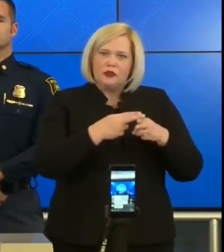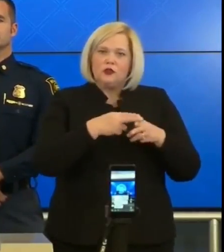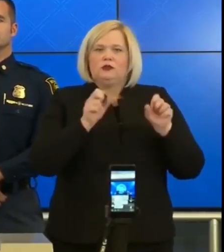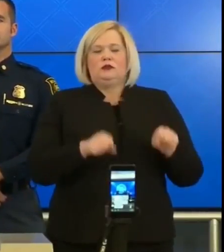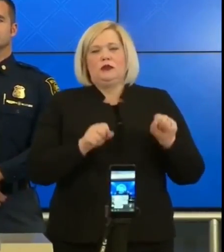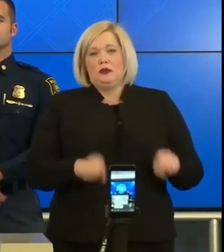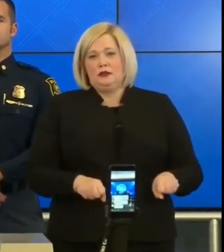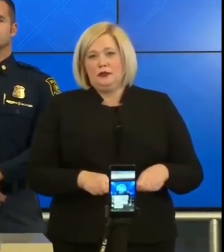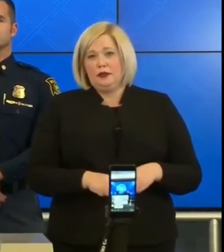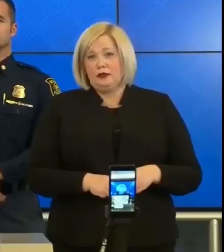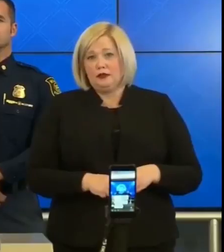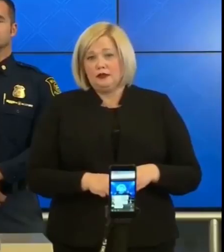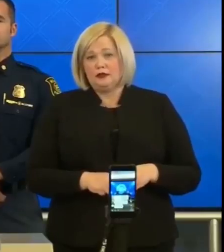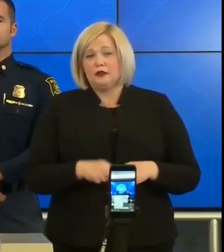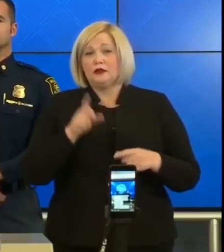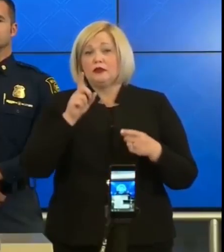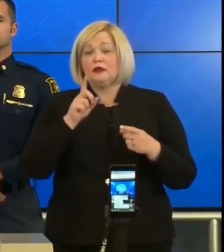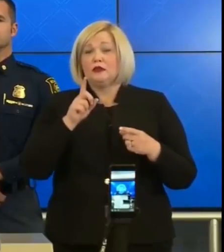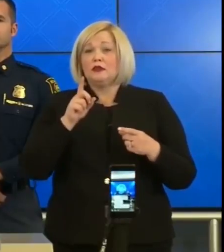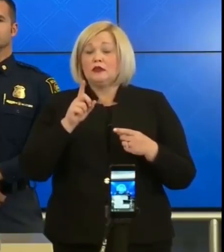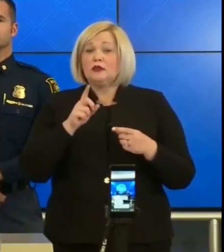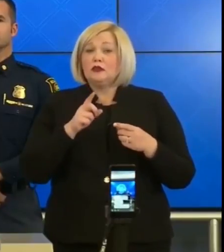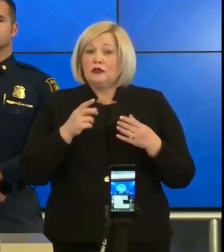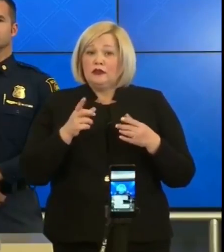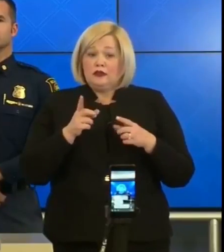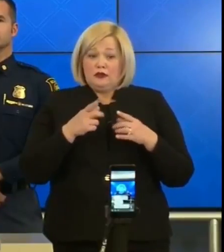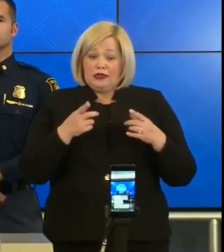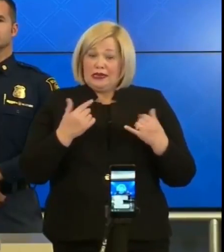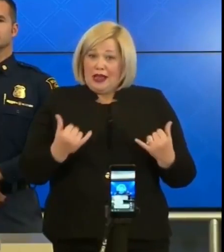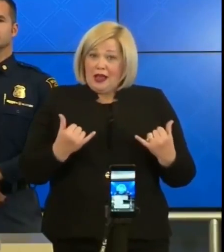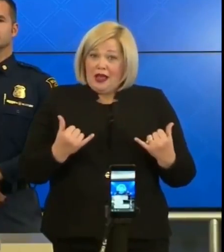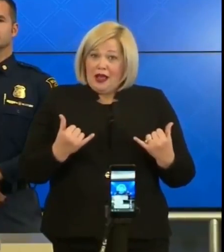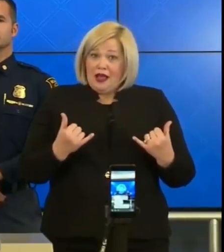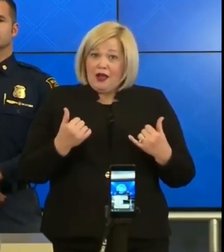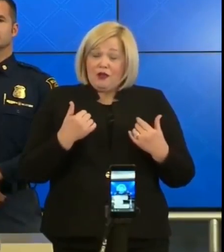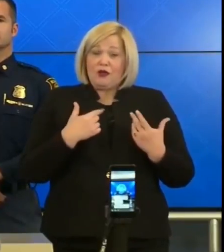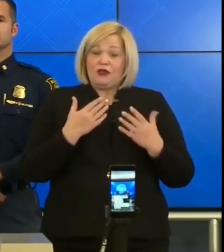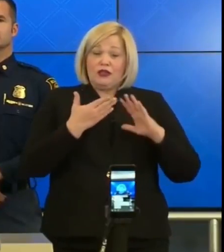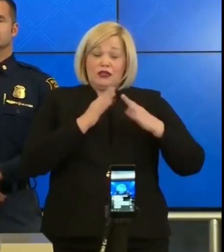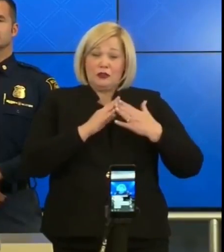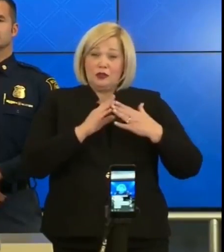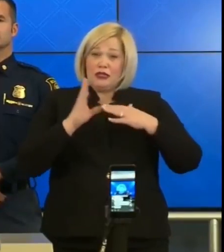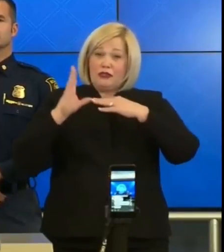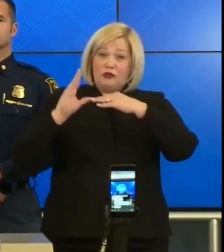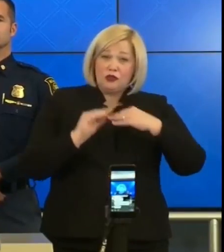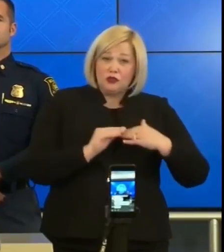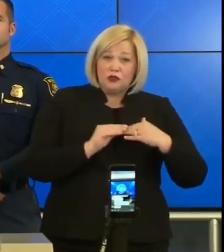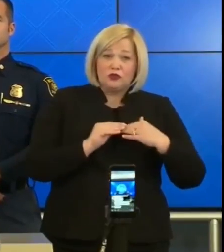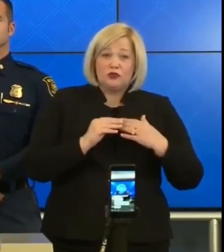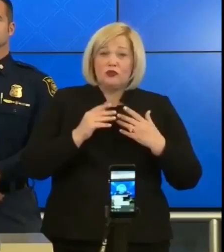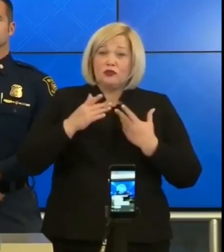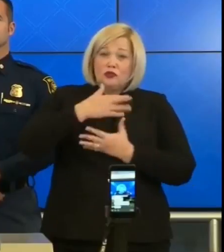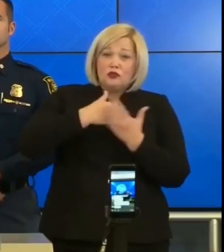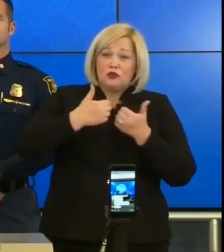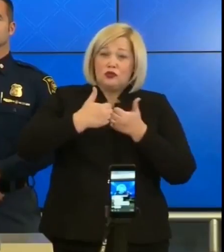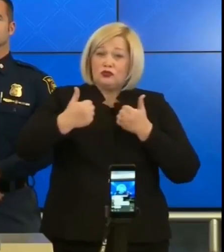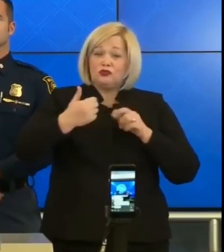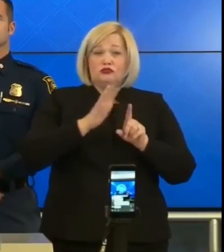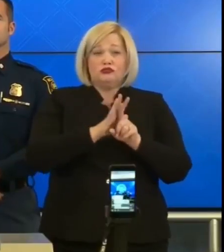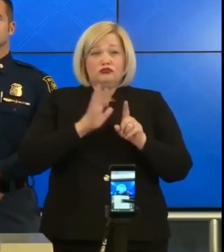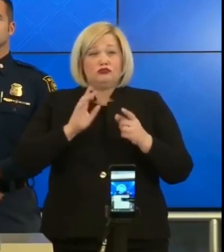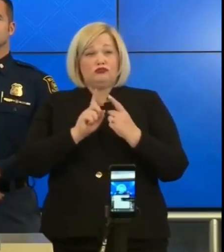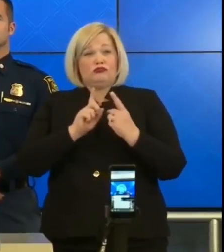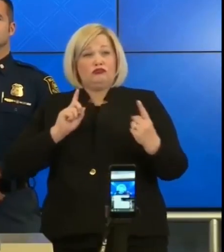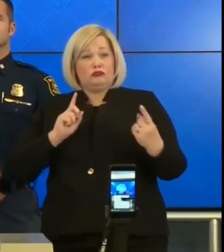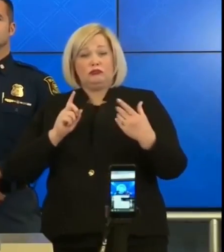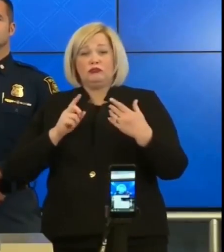possible. In the meantime, these proactive community mitigation and social distancing strategies are